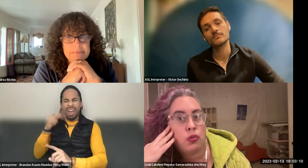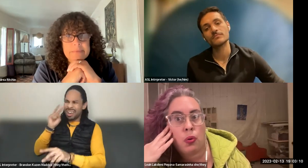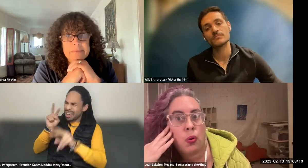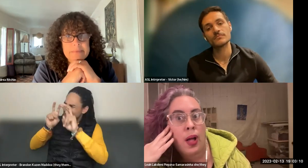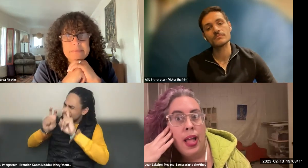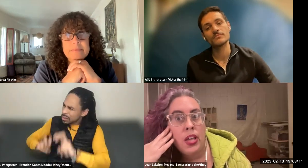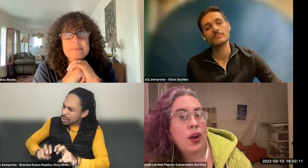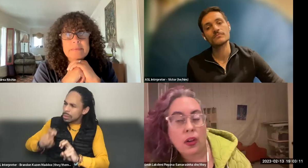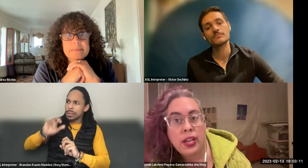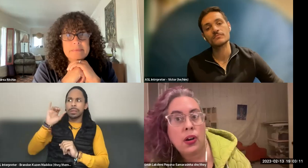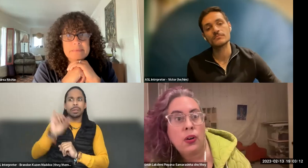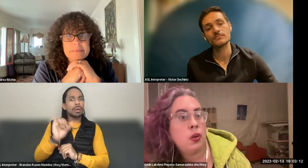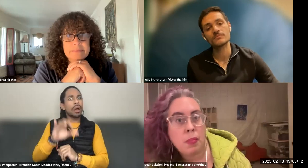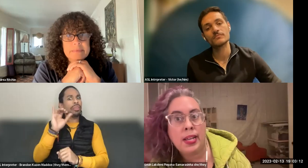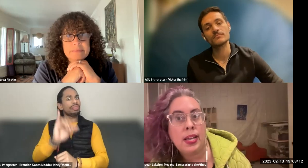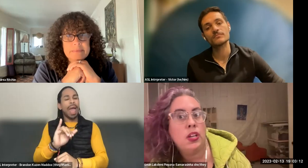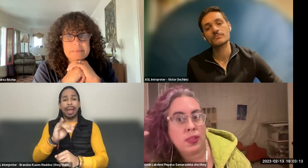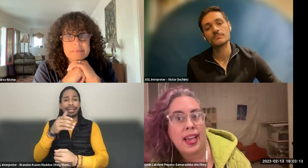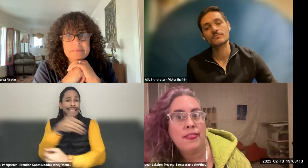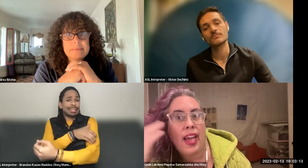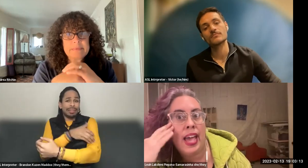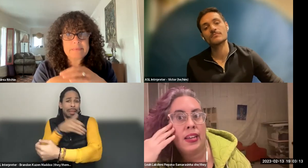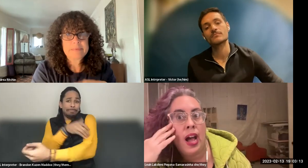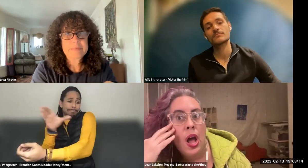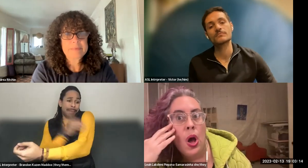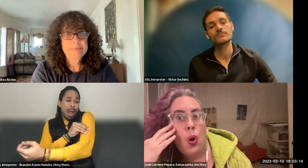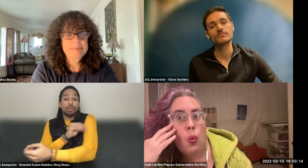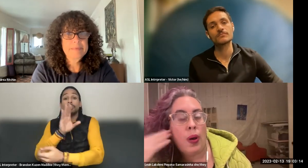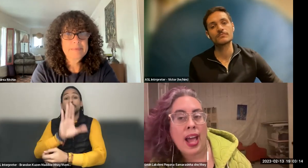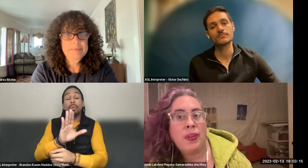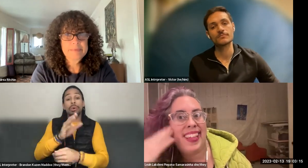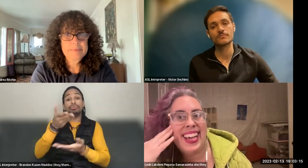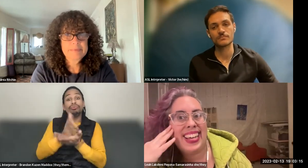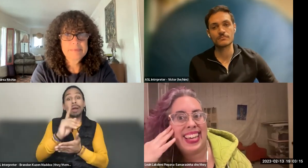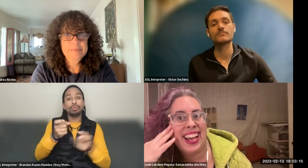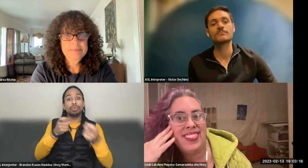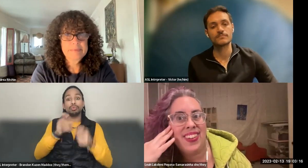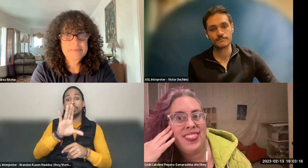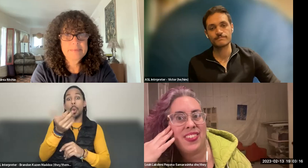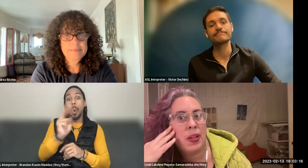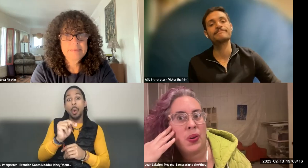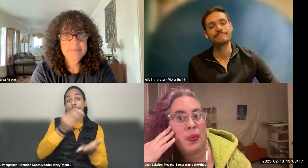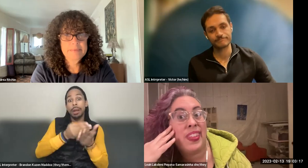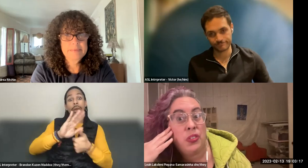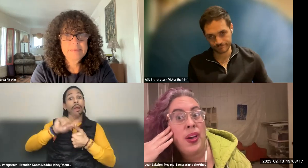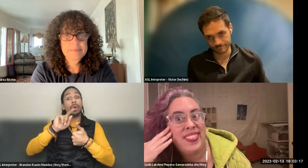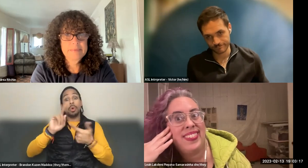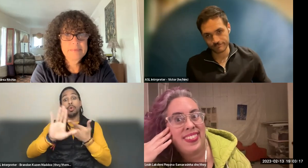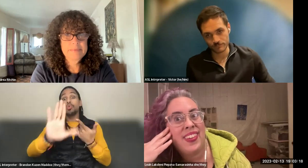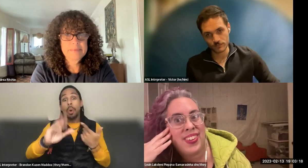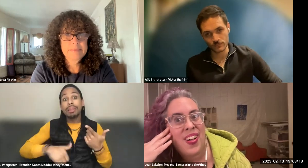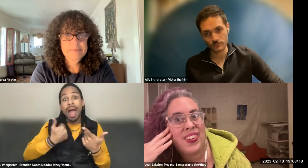right to control your healthcare, your money, your life. And when I was like, can I challenge this? My lawyer was like, do you